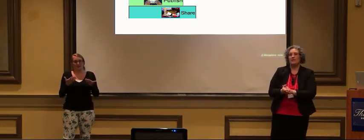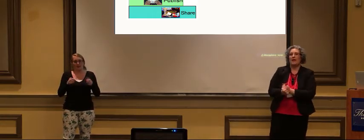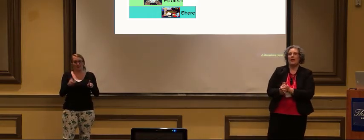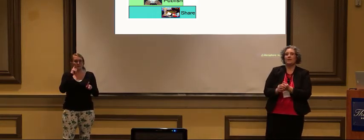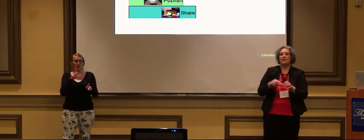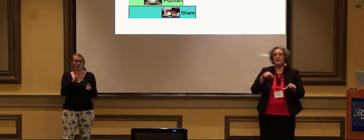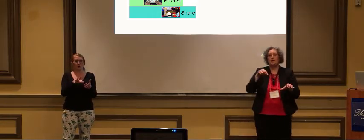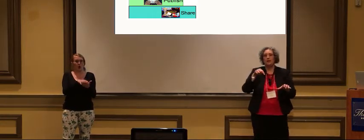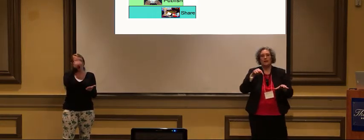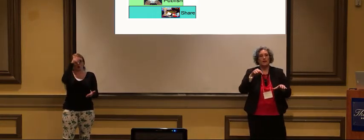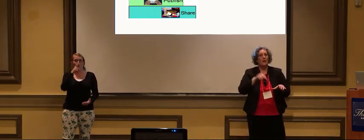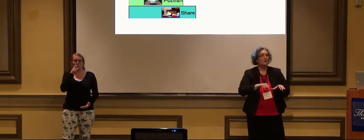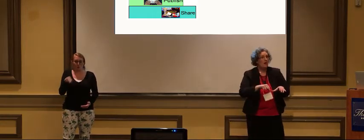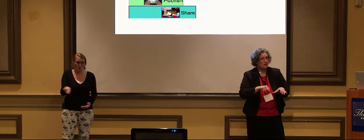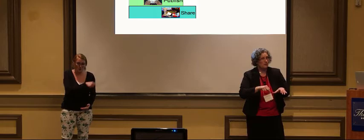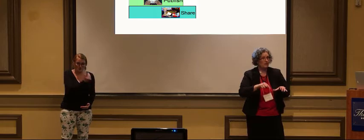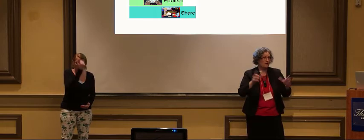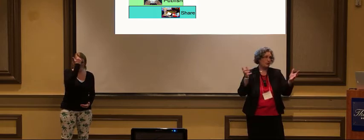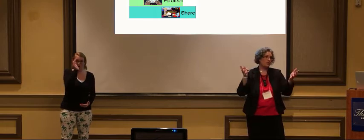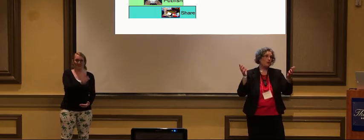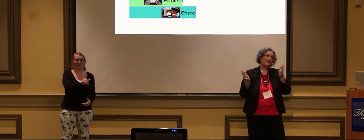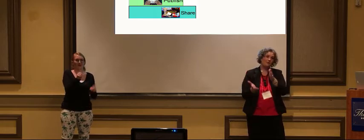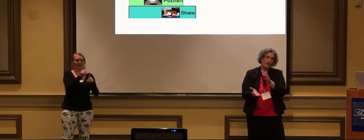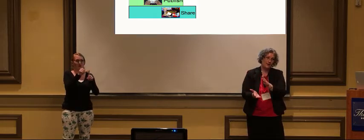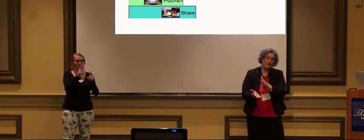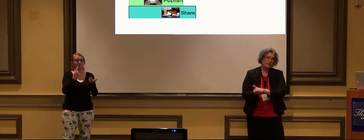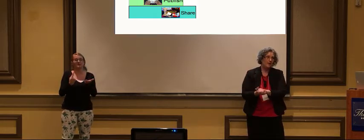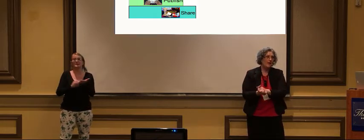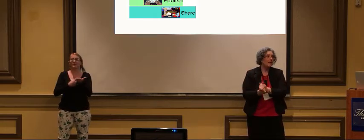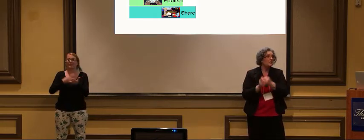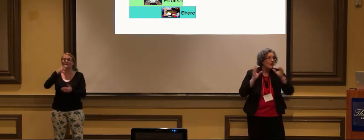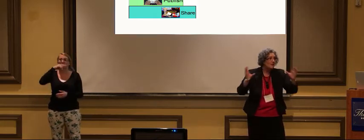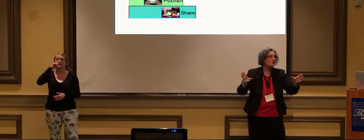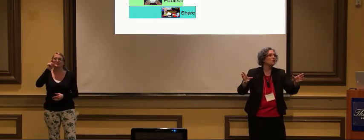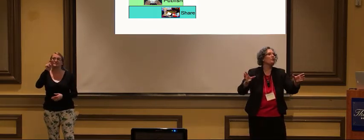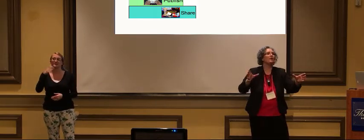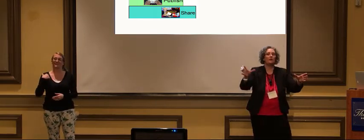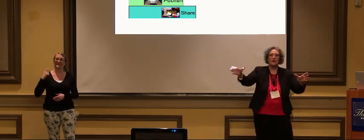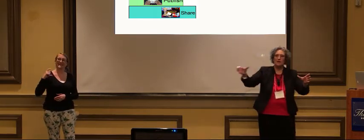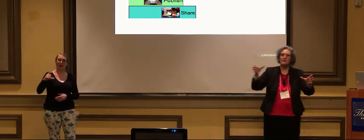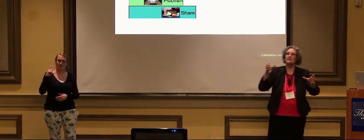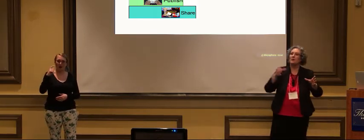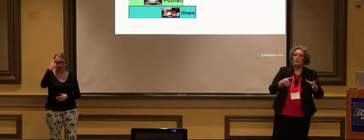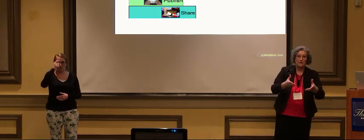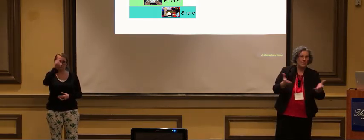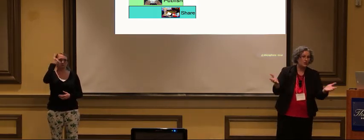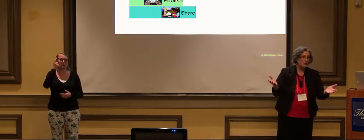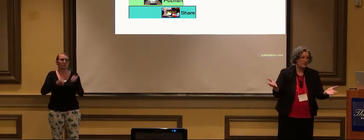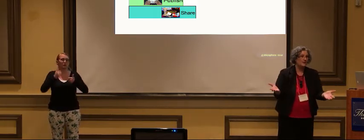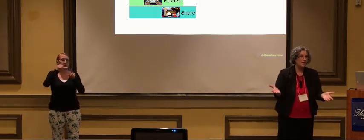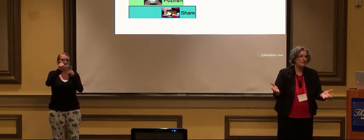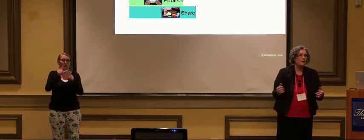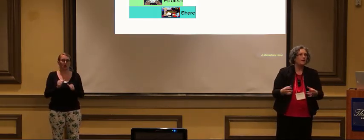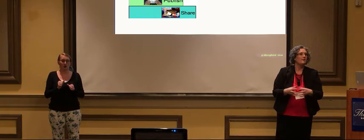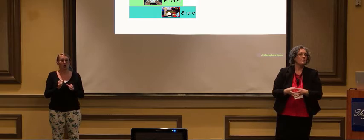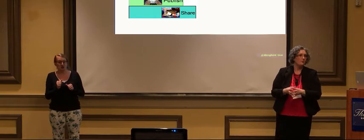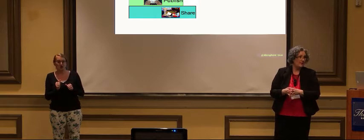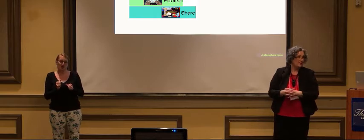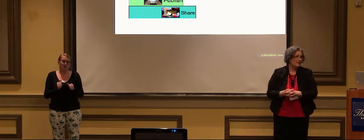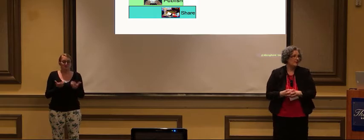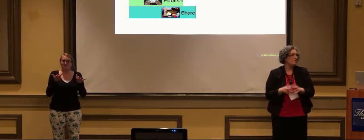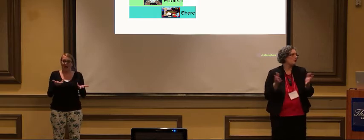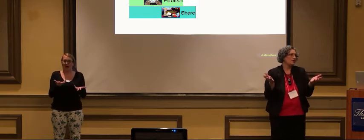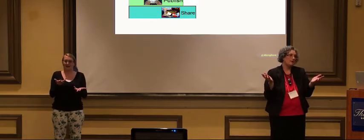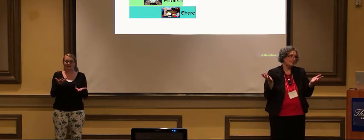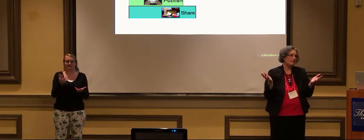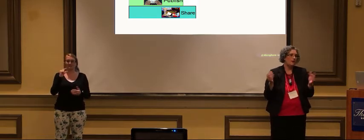lot of kids that need caps lock in order to identify letters. And if that's true, then that's a remediation in itself. That's a